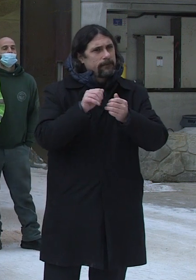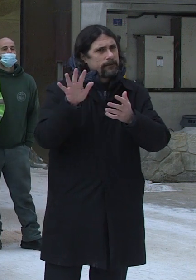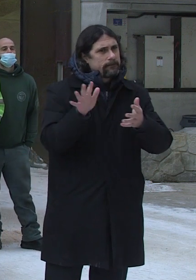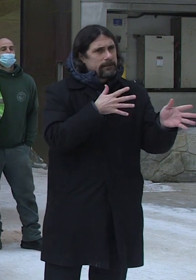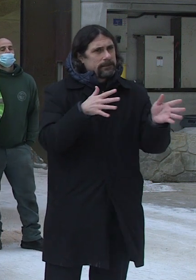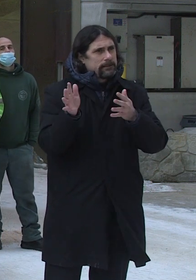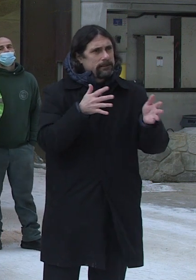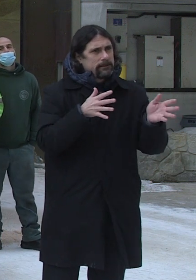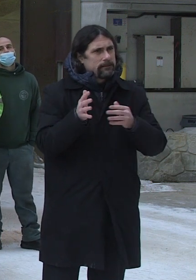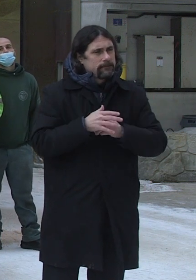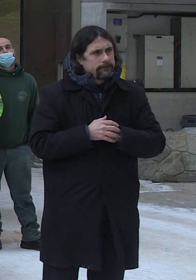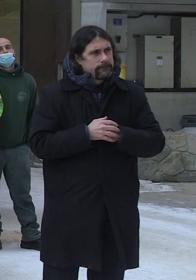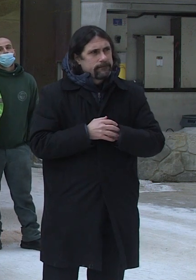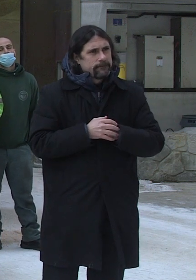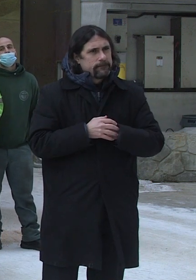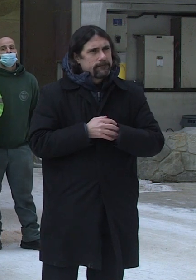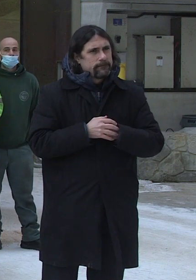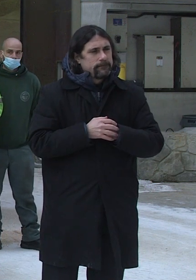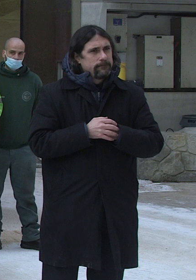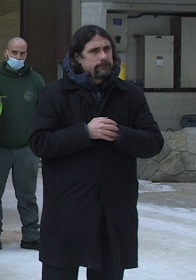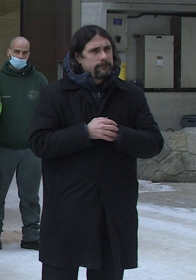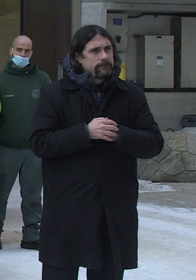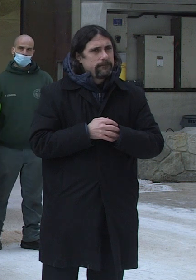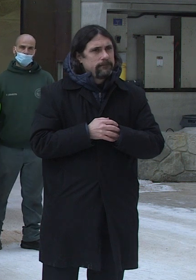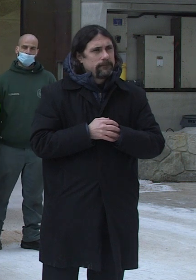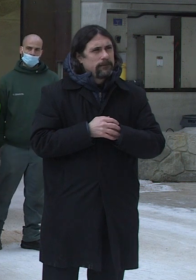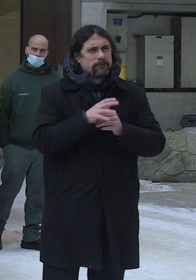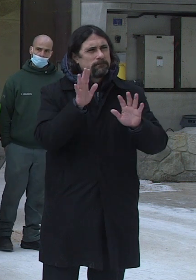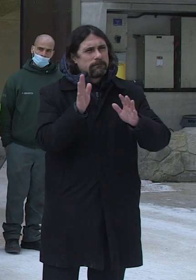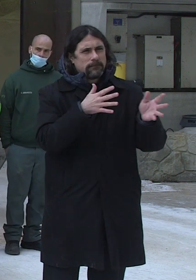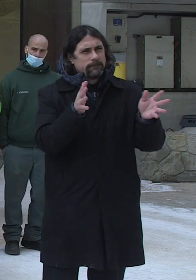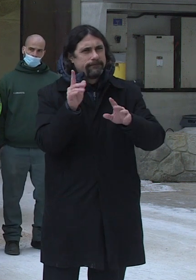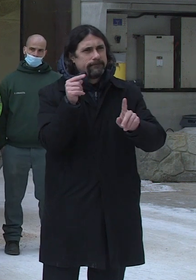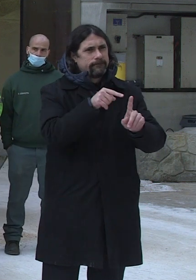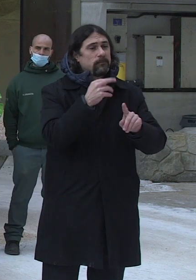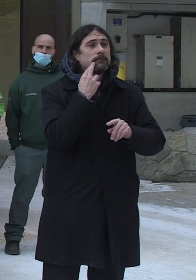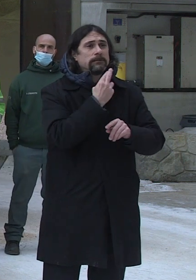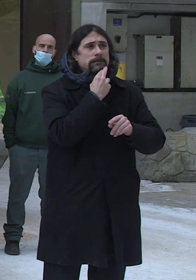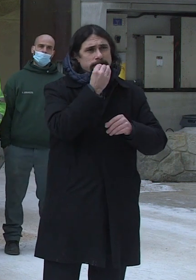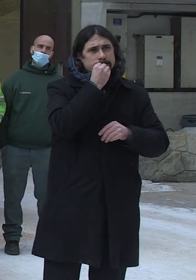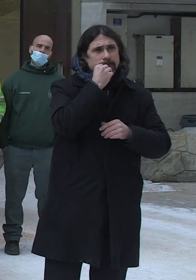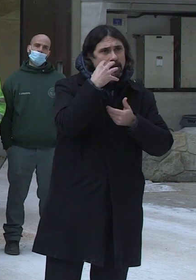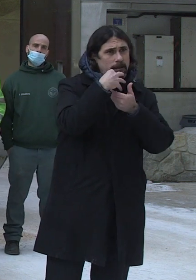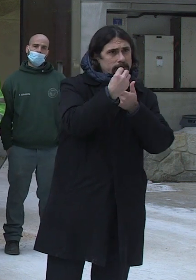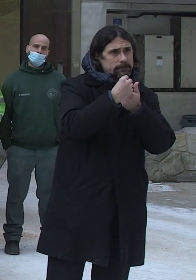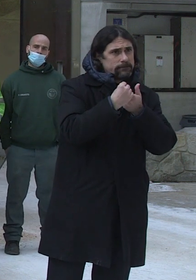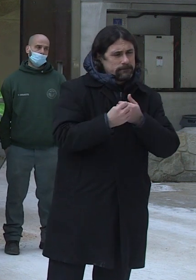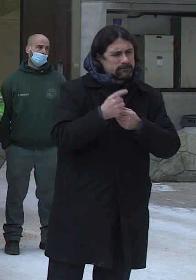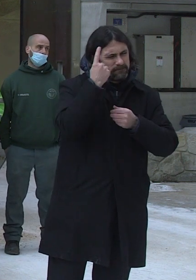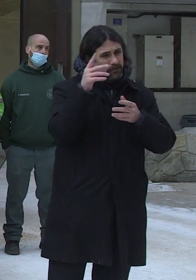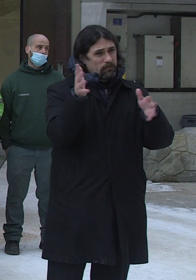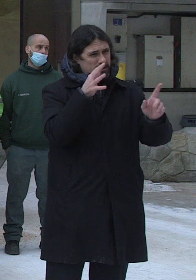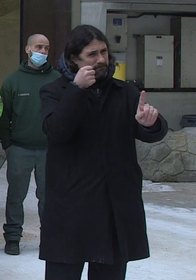So the guidance we're asking the restaurants is to, if you can consolidate, especially if you have a tented setup or if you have something that can be